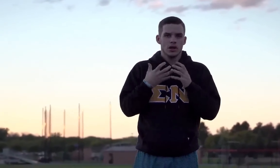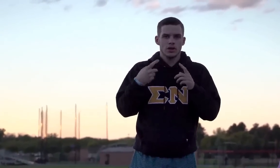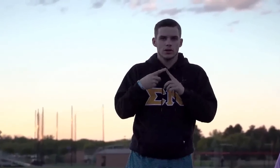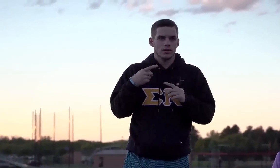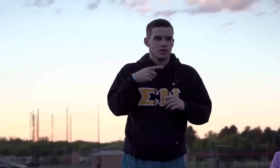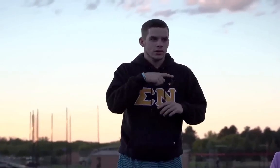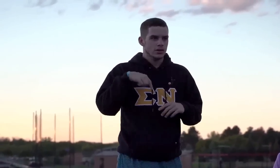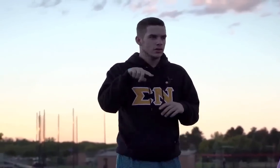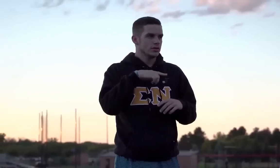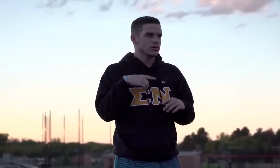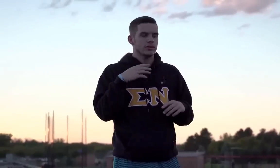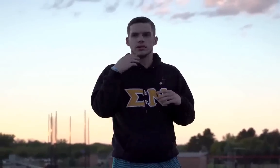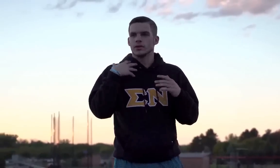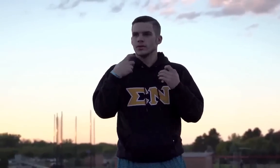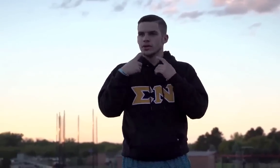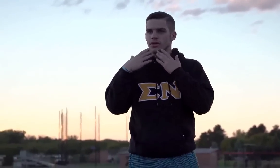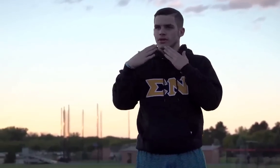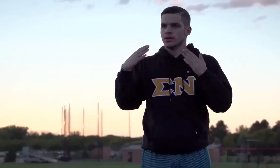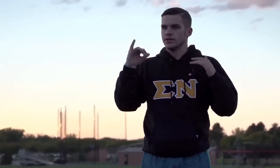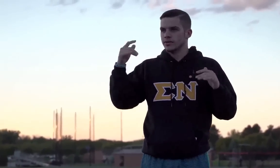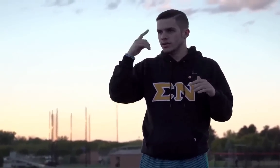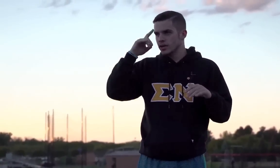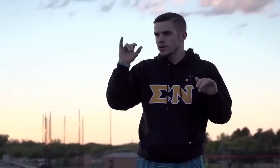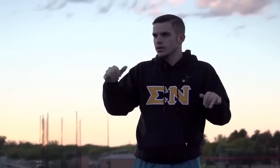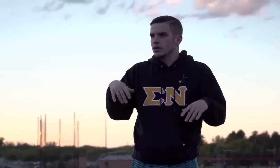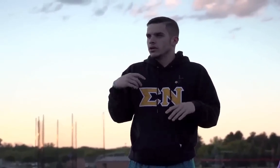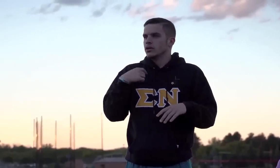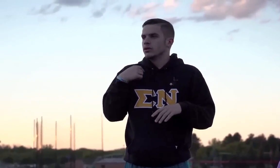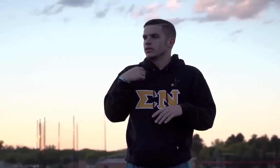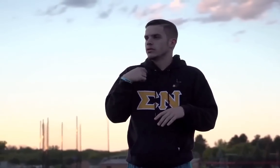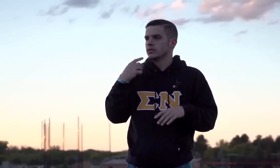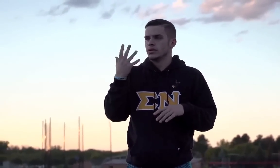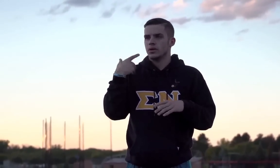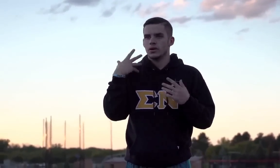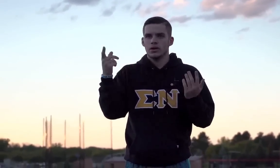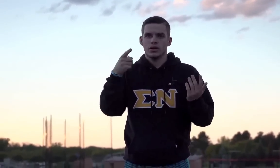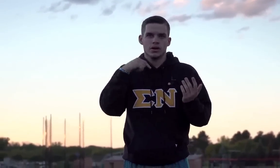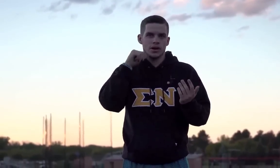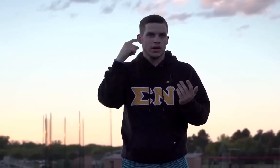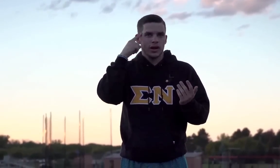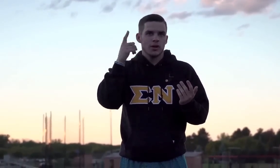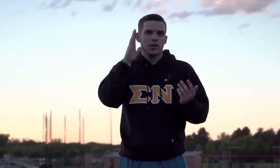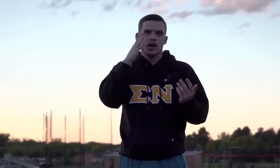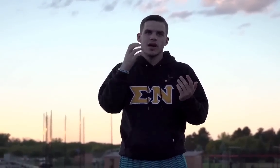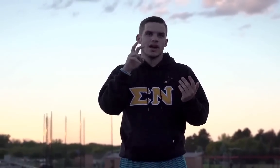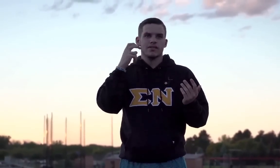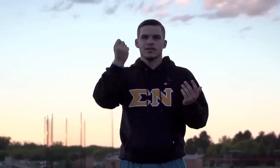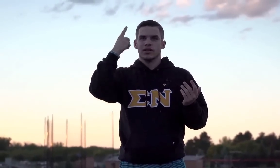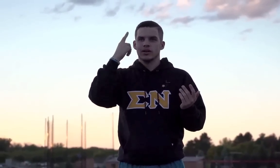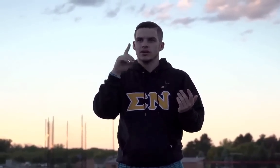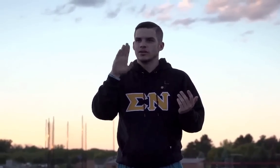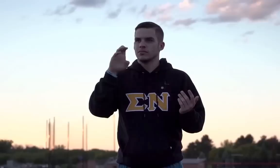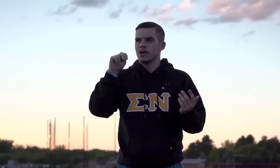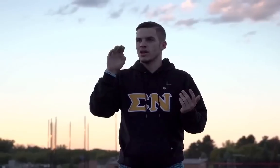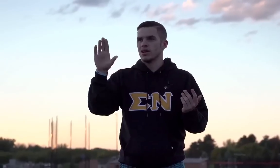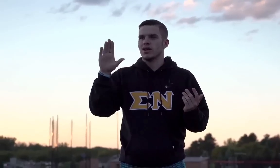The community meant a lot to Ben, and we want to thank you all for being here tonight in support of him and his family.